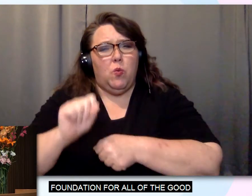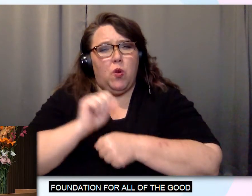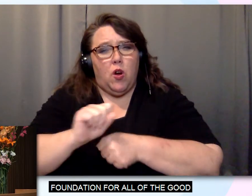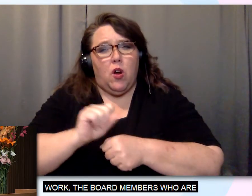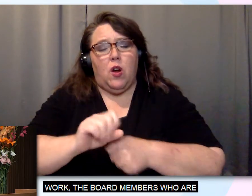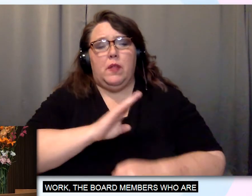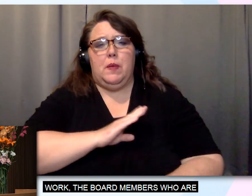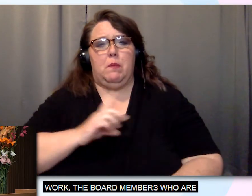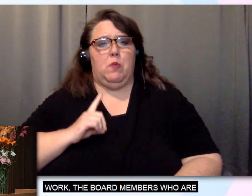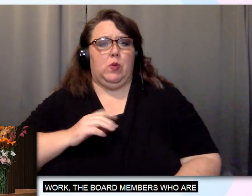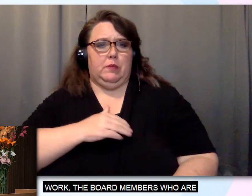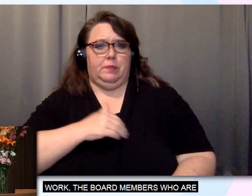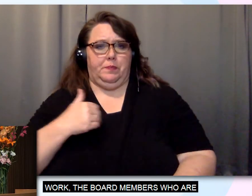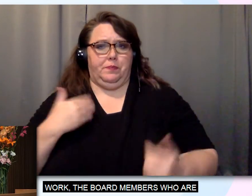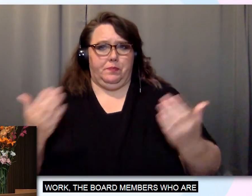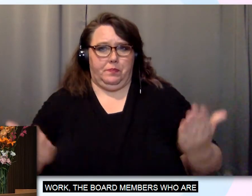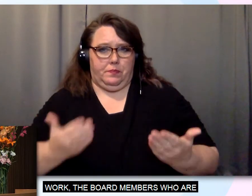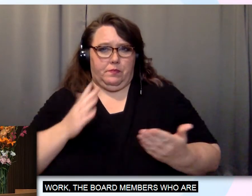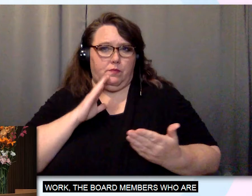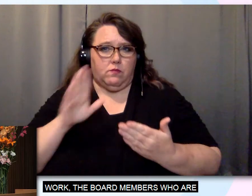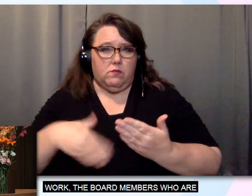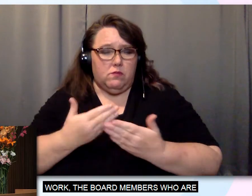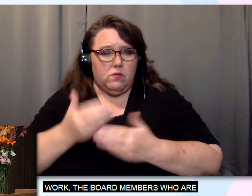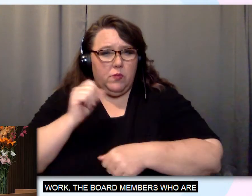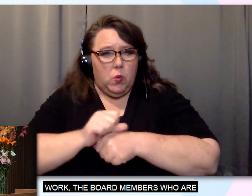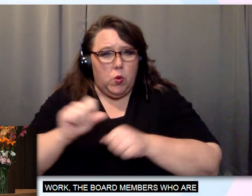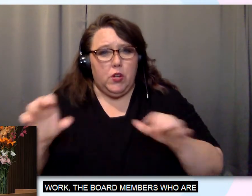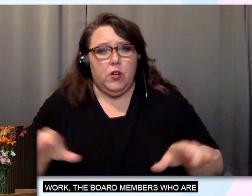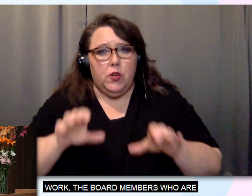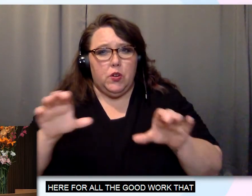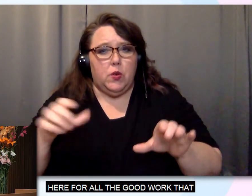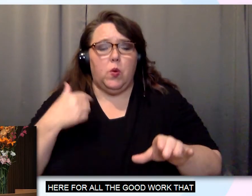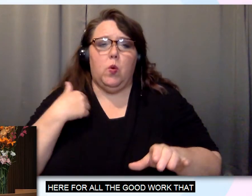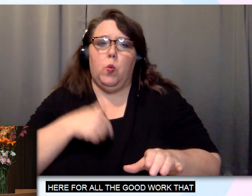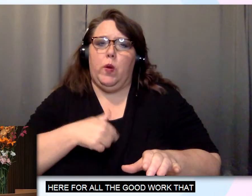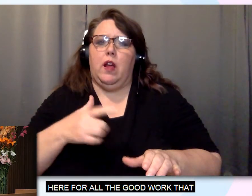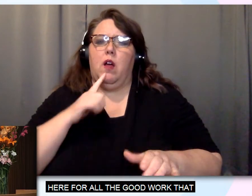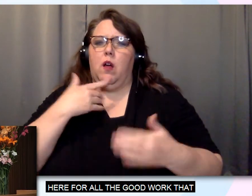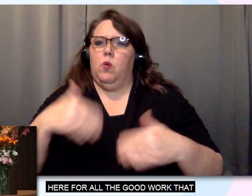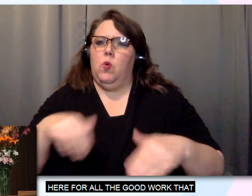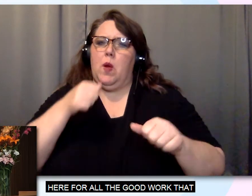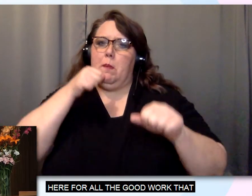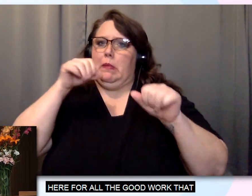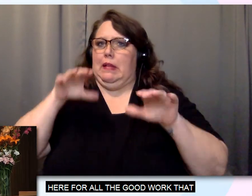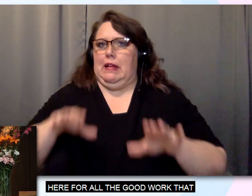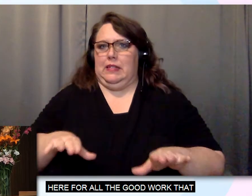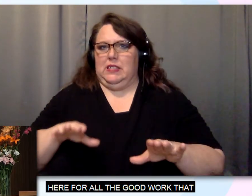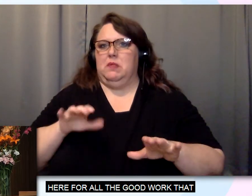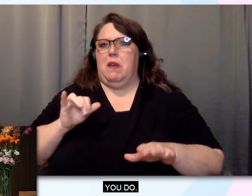of the good work, the board members who are here, for all of the good work that you do. We